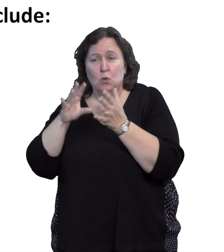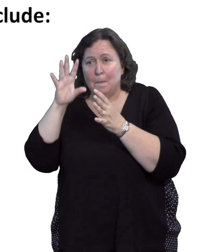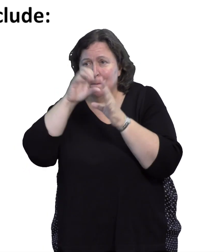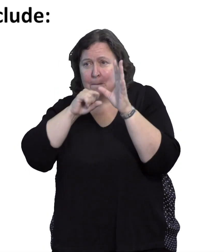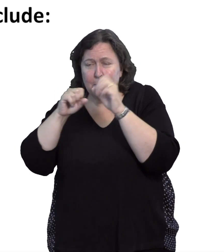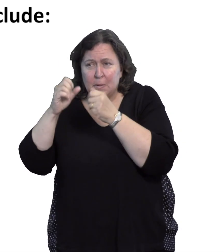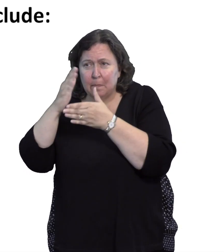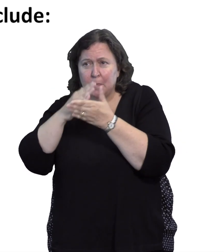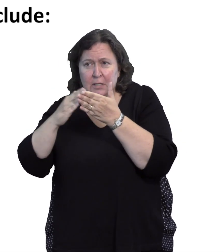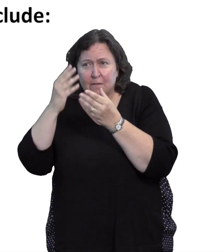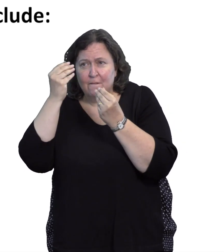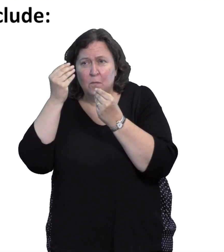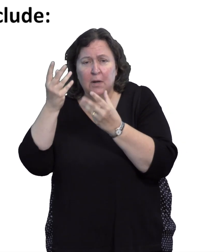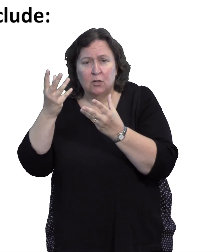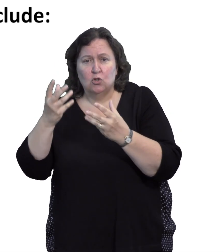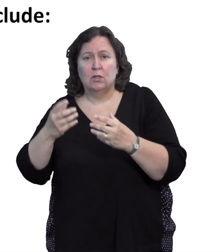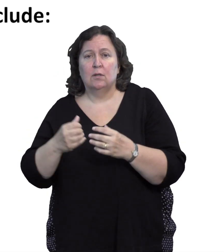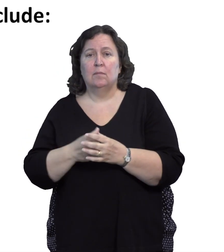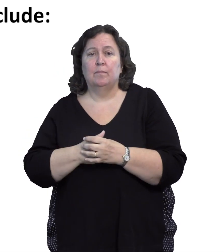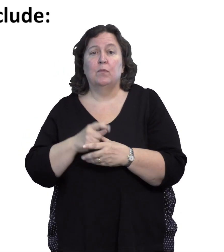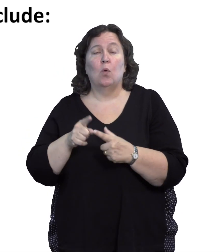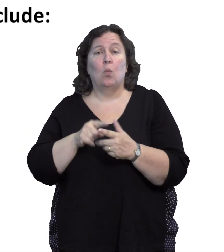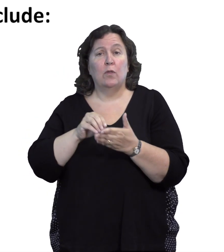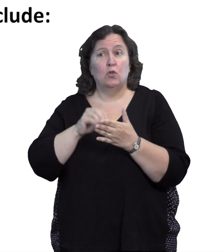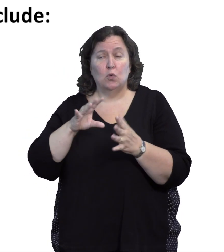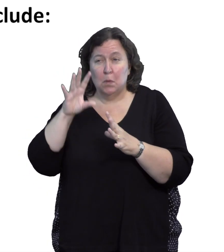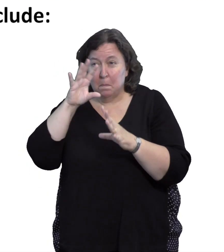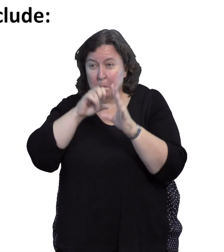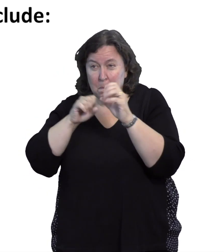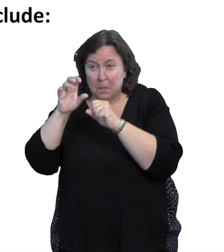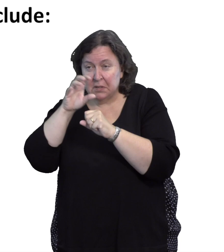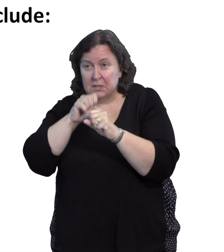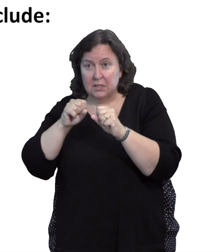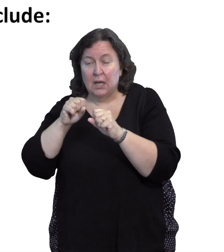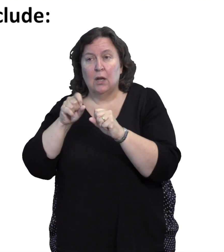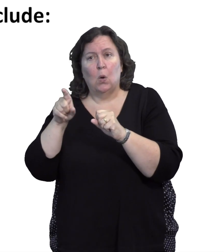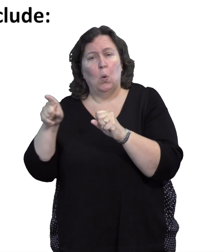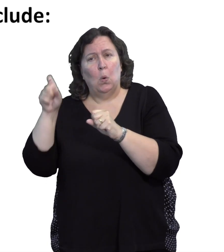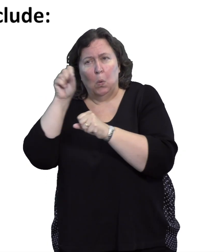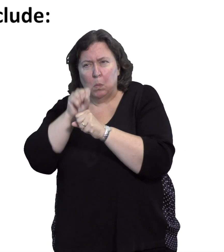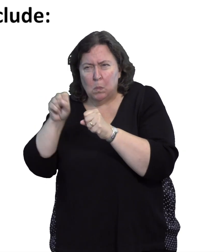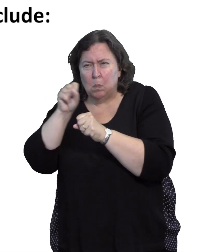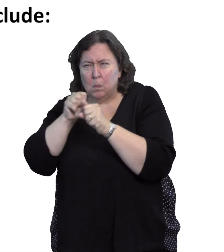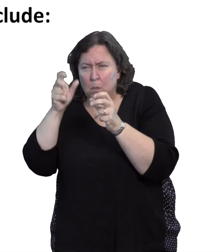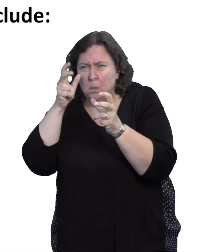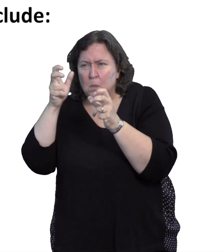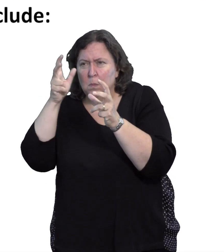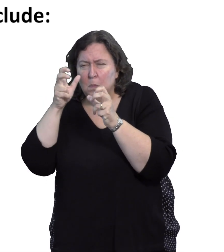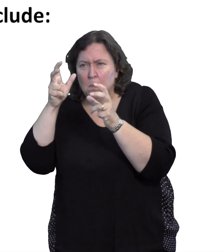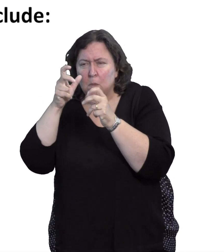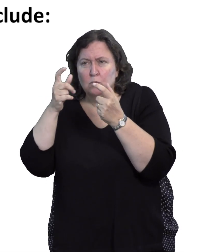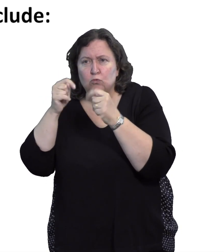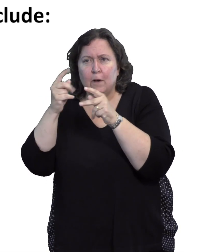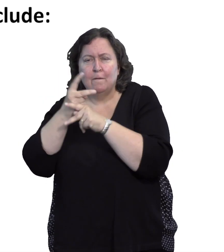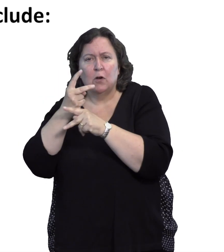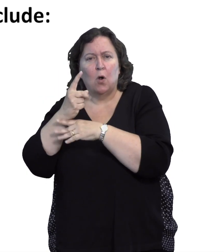of information. When the student is missing information, he works much harder to make sense of what's being heard.